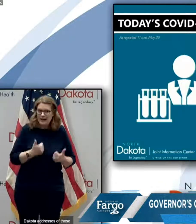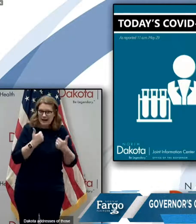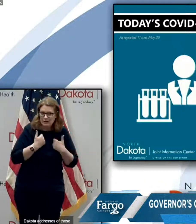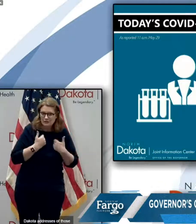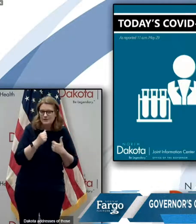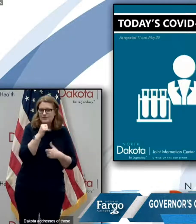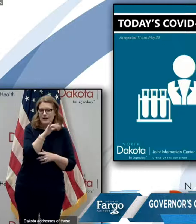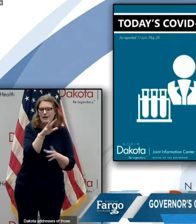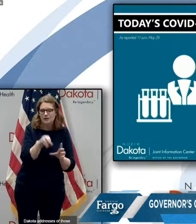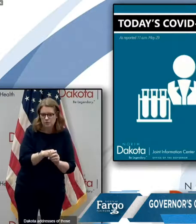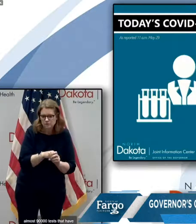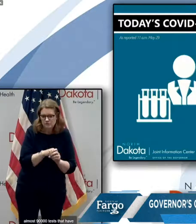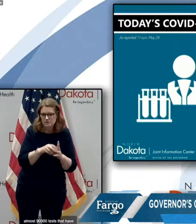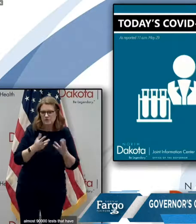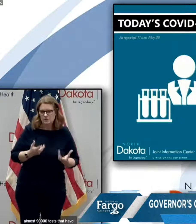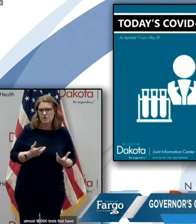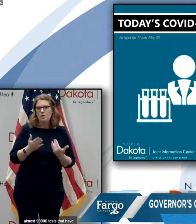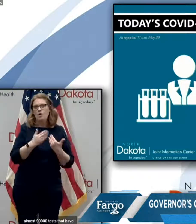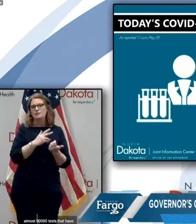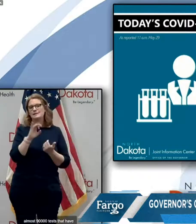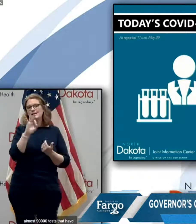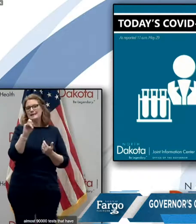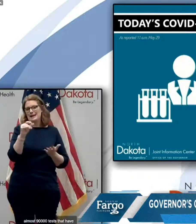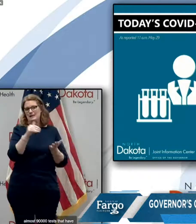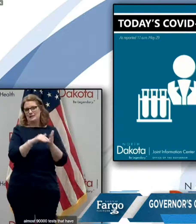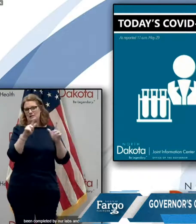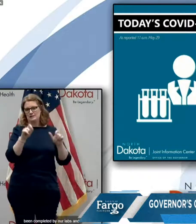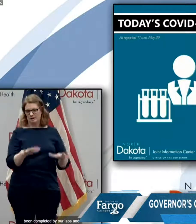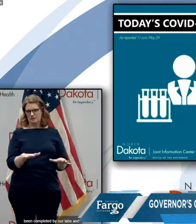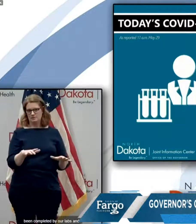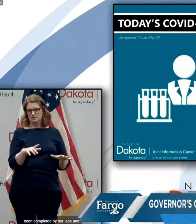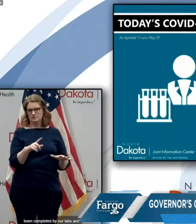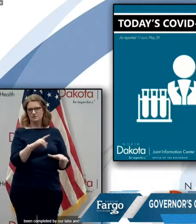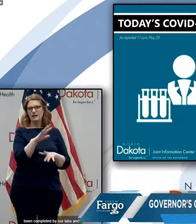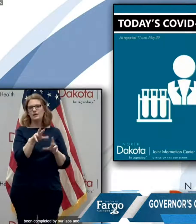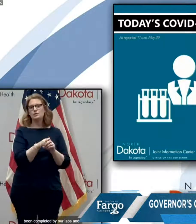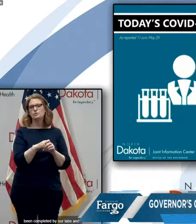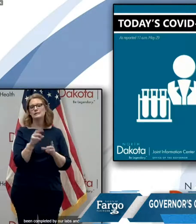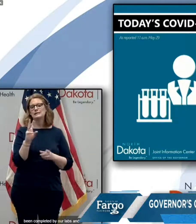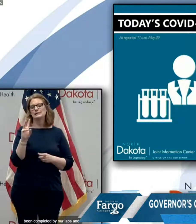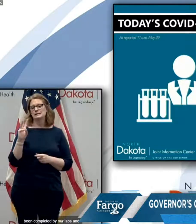tests that have been completed by our labs and our lab partners, that includes